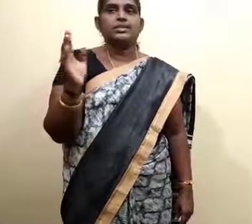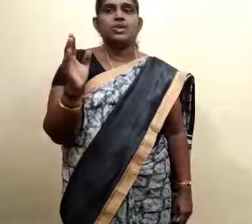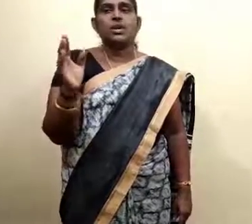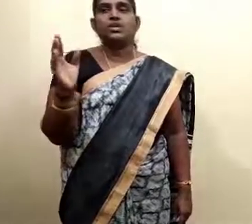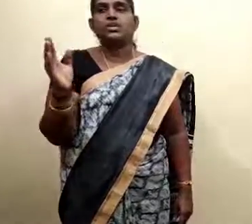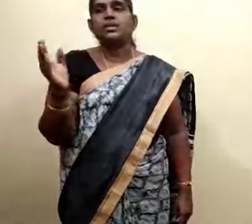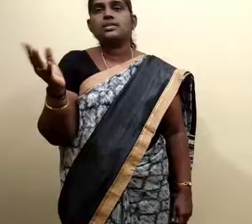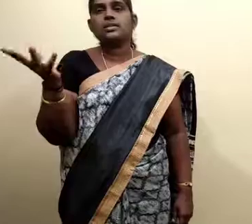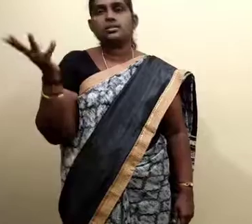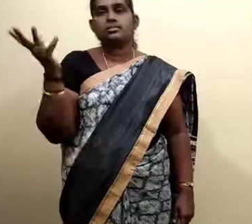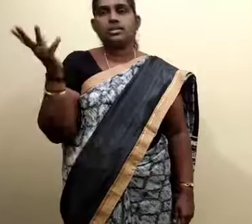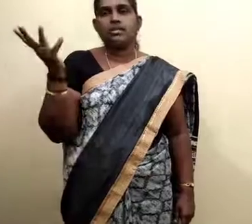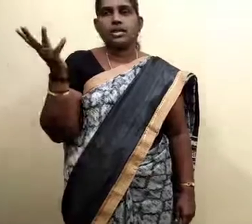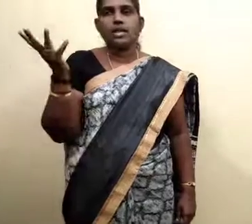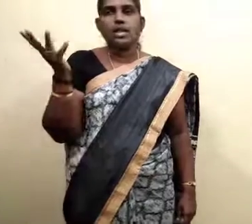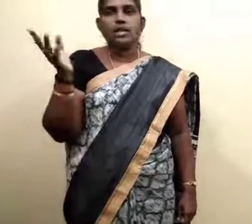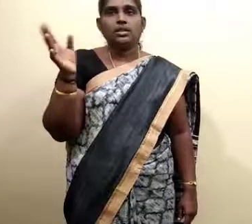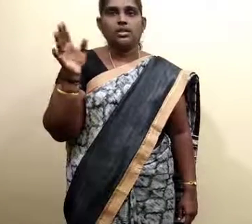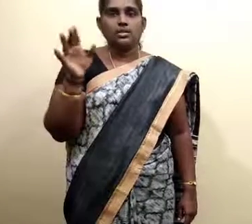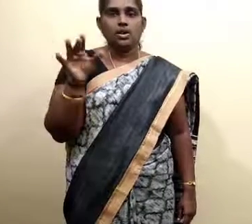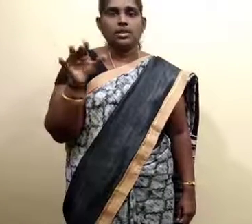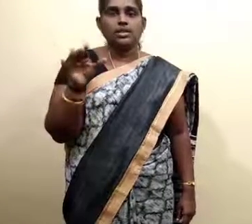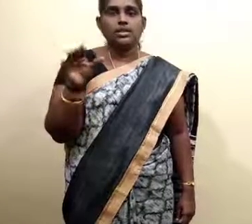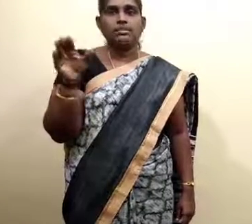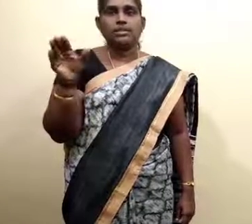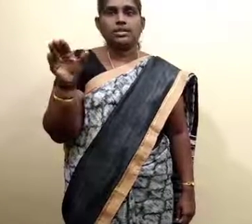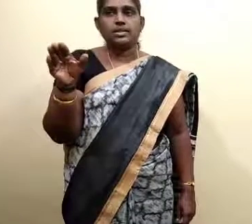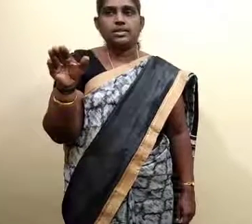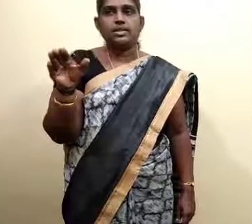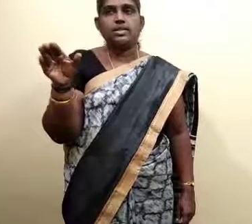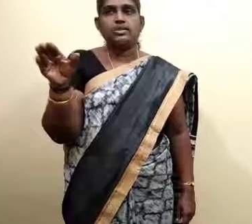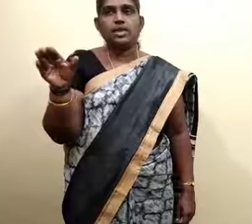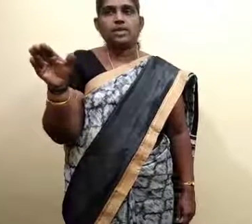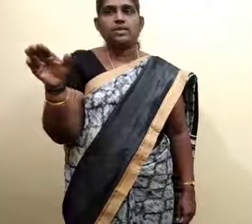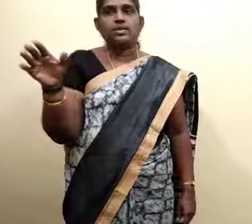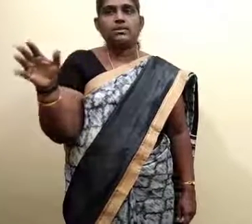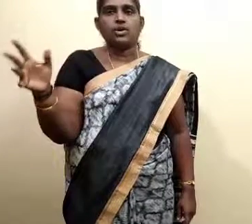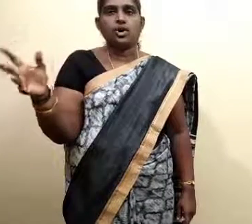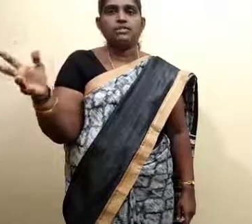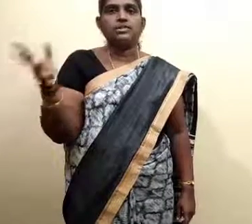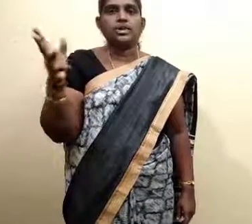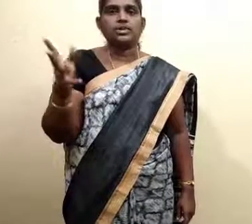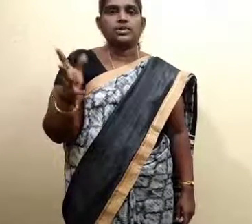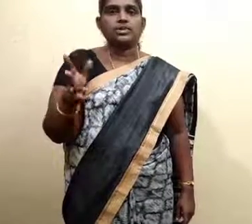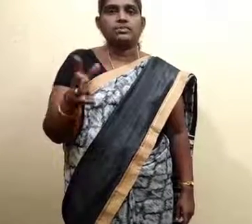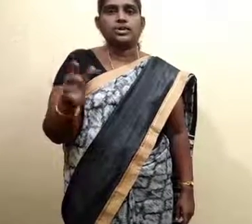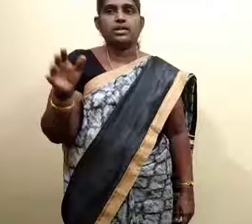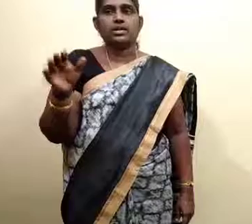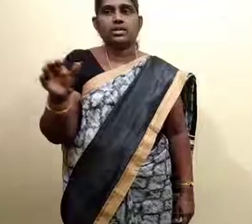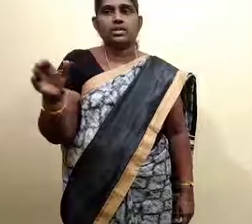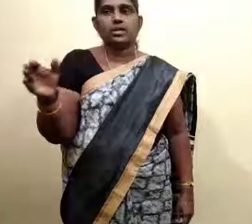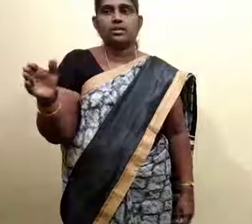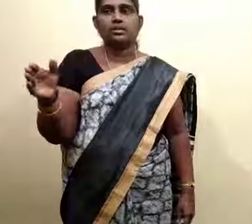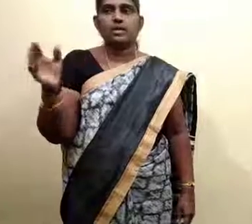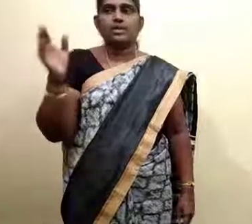a Chartism. Okay, the charter presented to the House of Commons is known as what? Chartism.